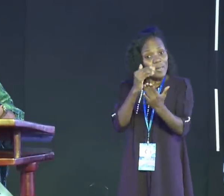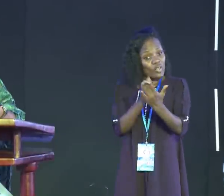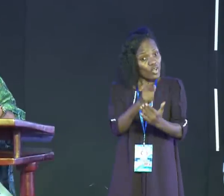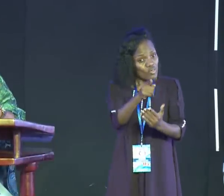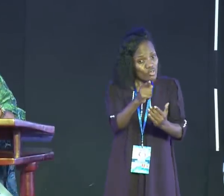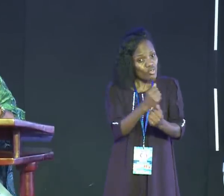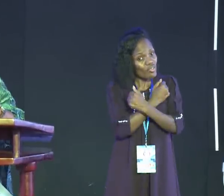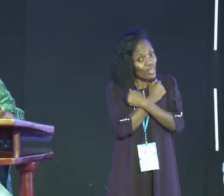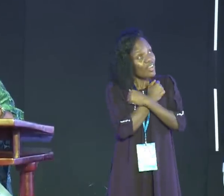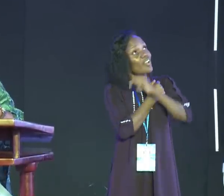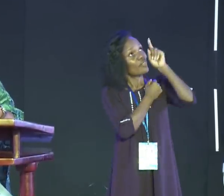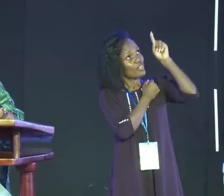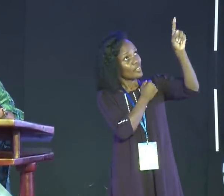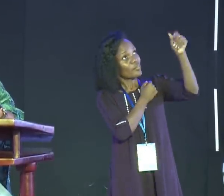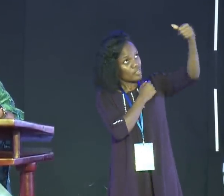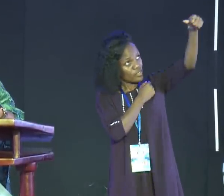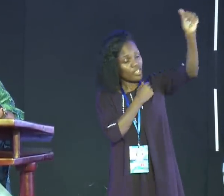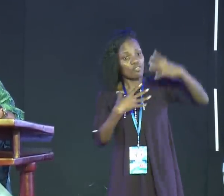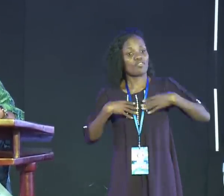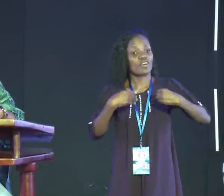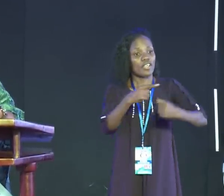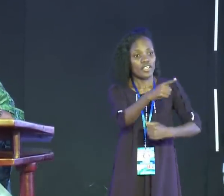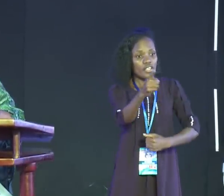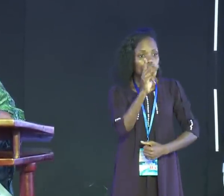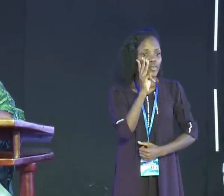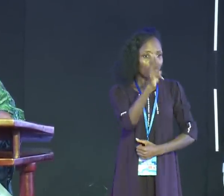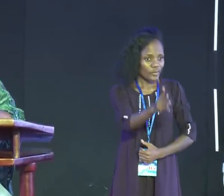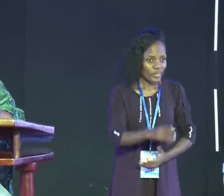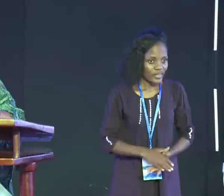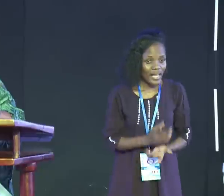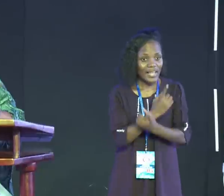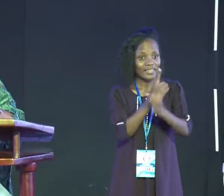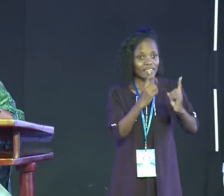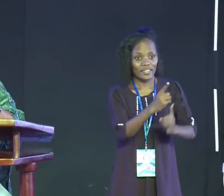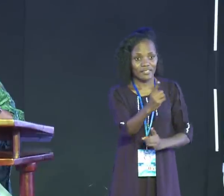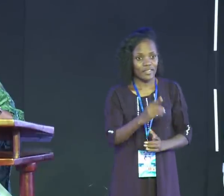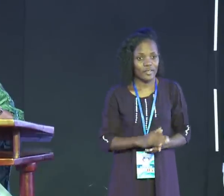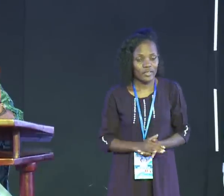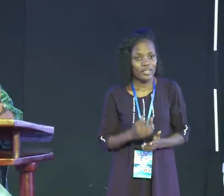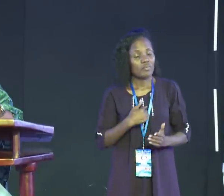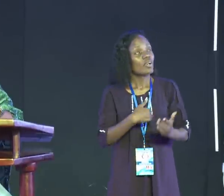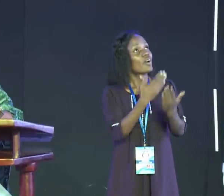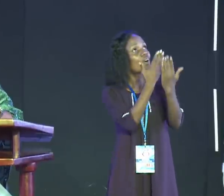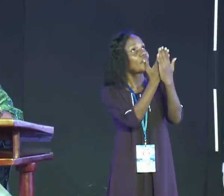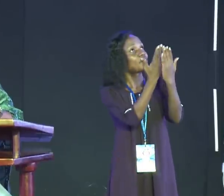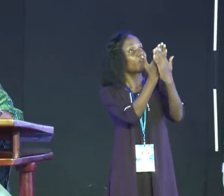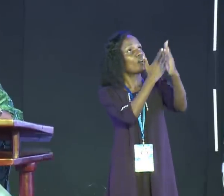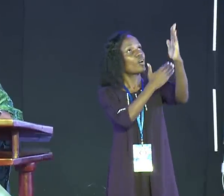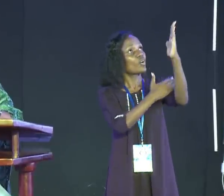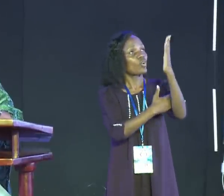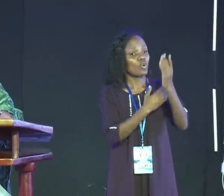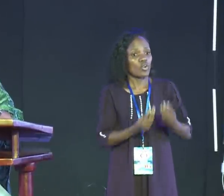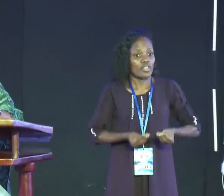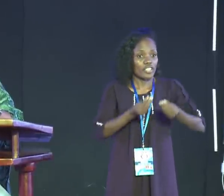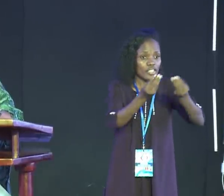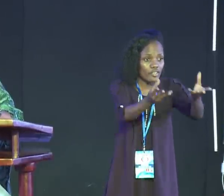nkuwonya. Because you've set your love upon me, I will deliver you. Nsaba Mukama atuwe ekisa. I pray that the Lord